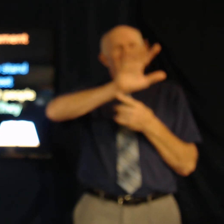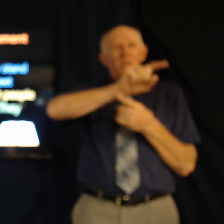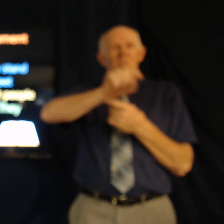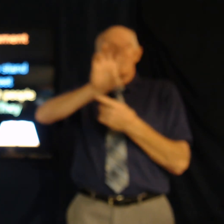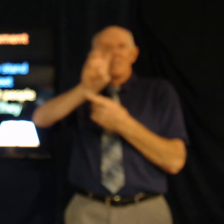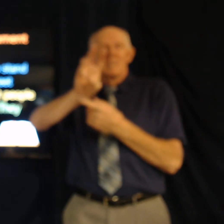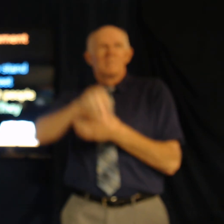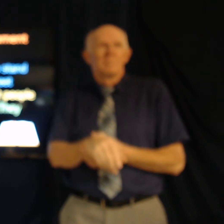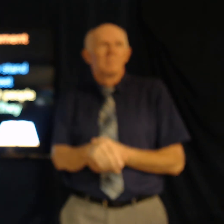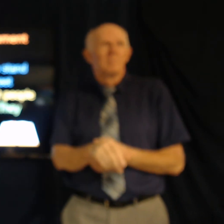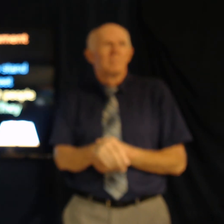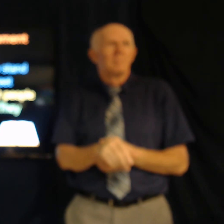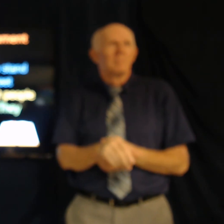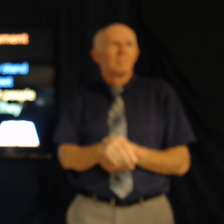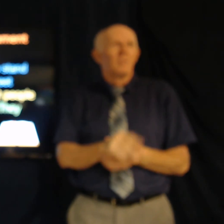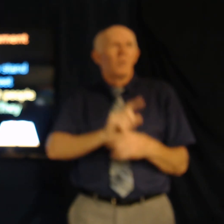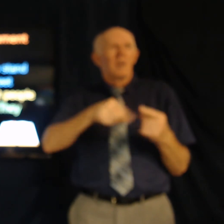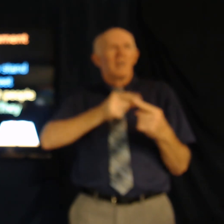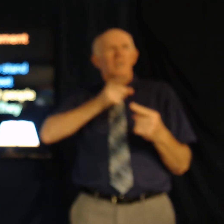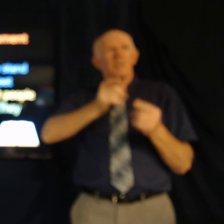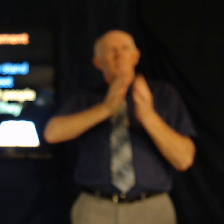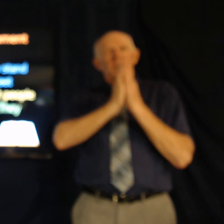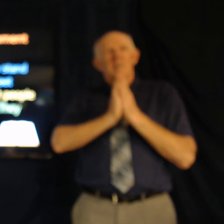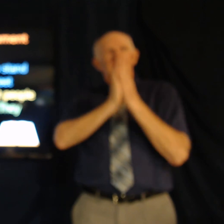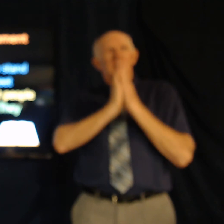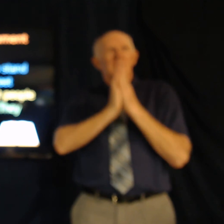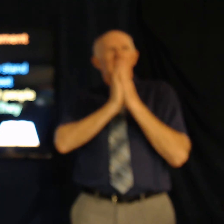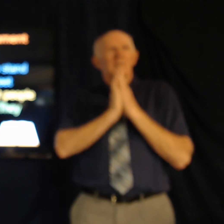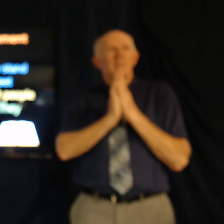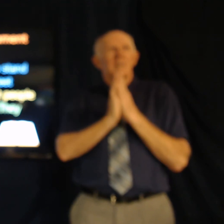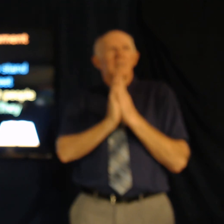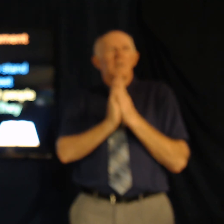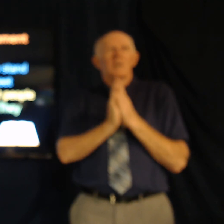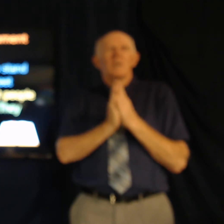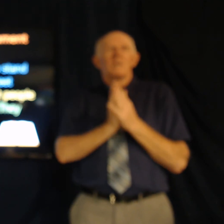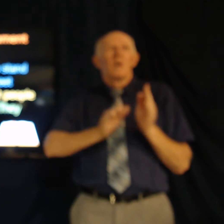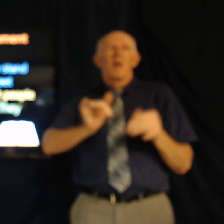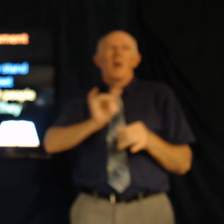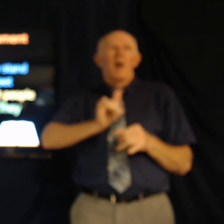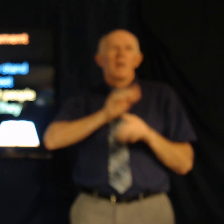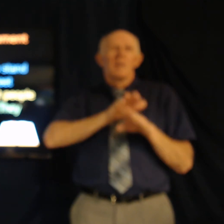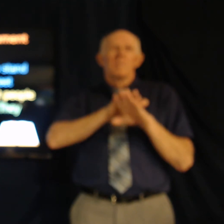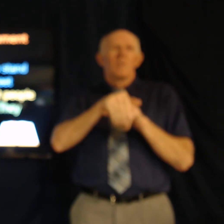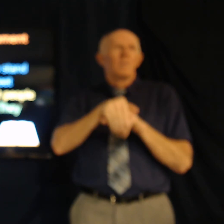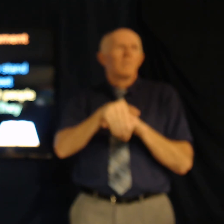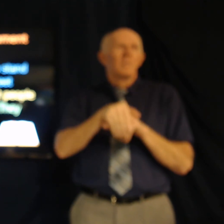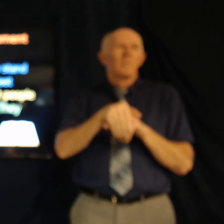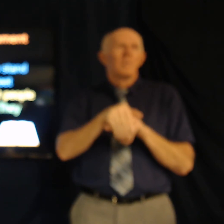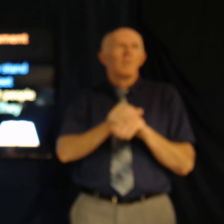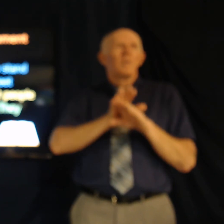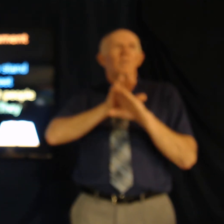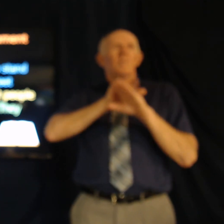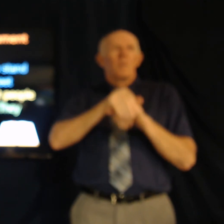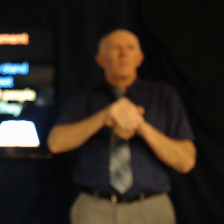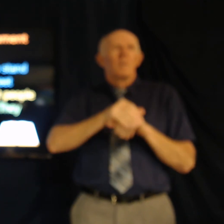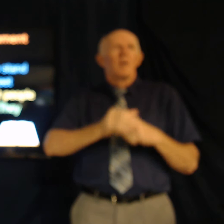Matthew 6, 5 through 6, NIV. When you pray, don't be like the hypocrites.